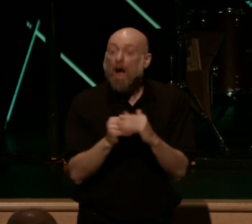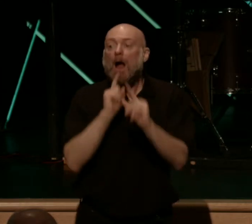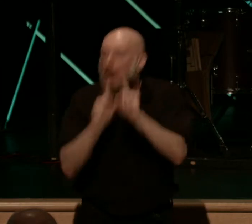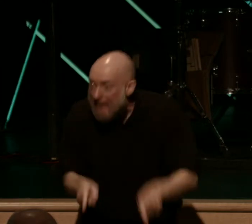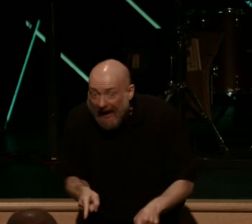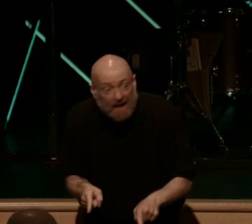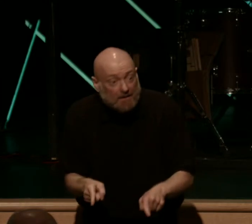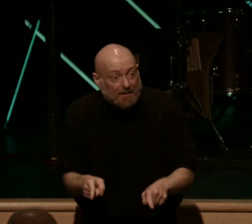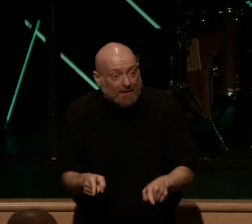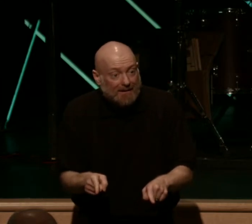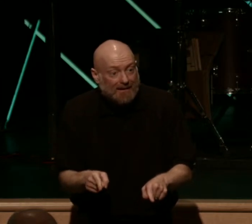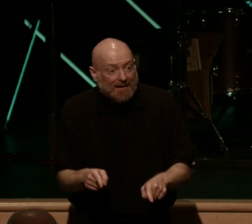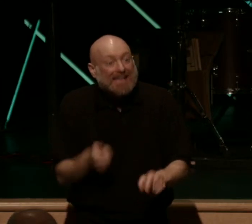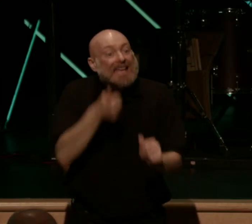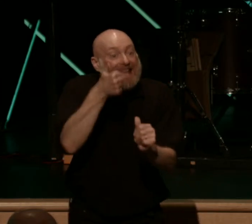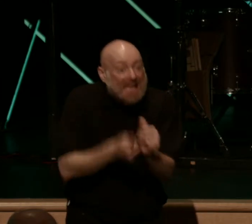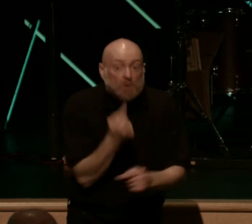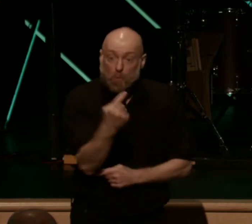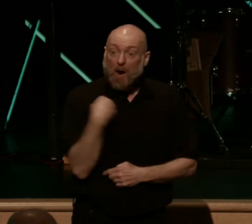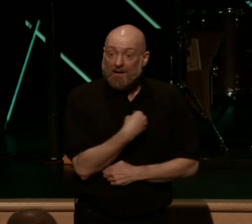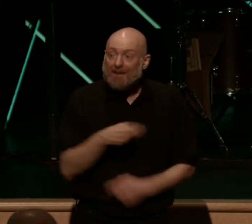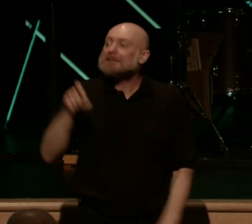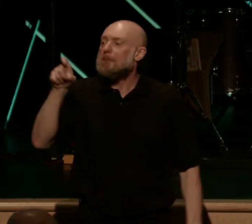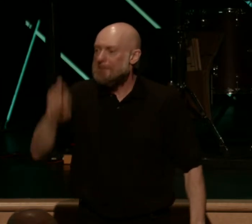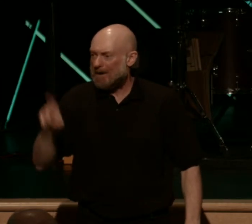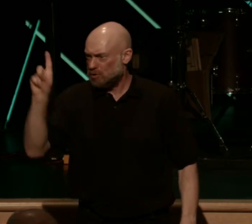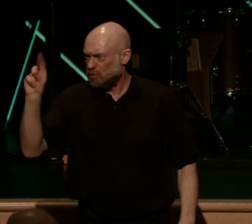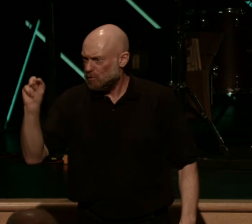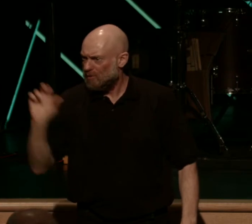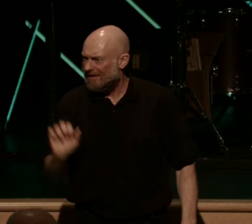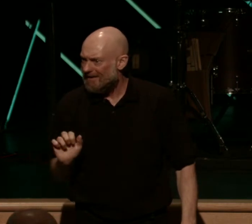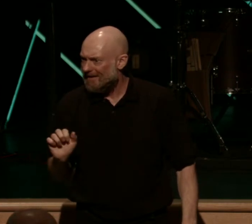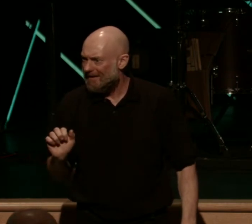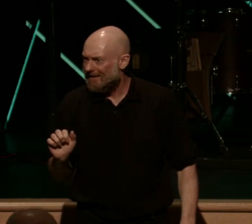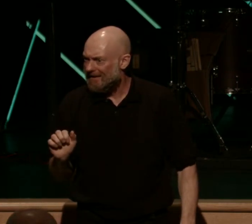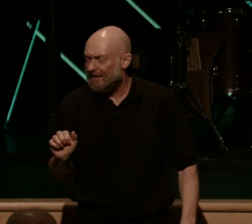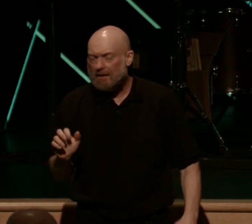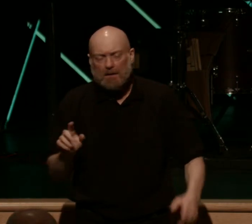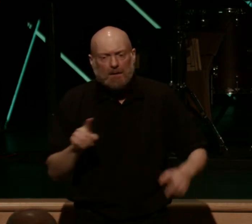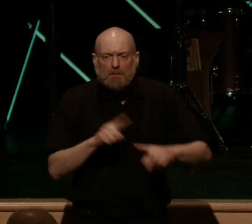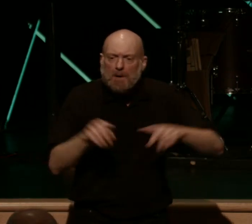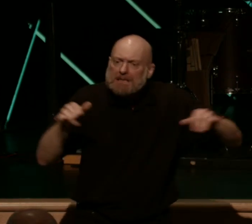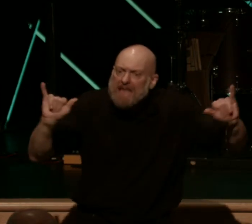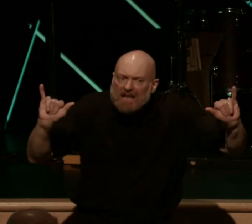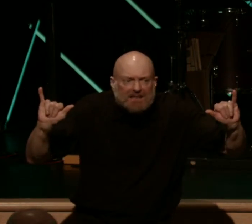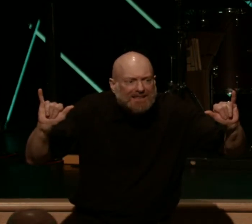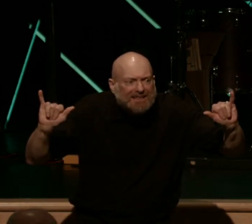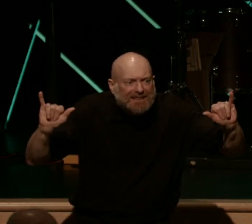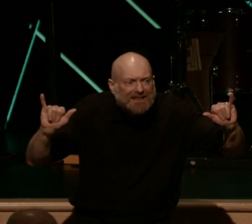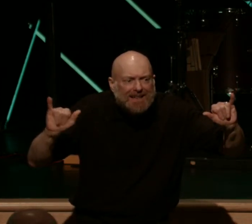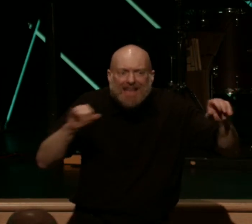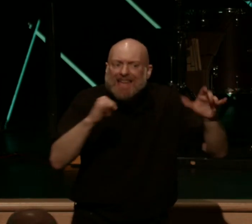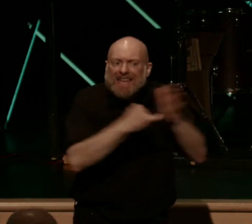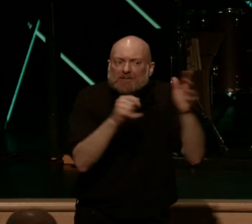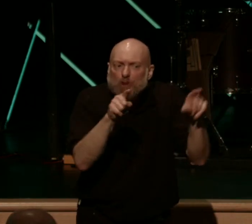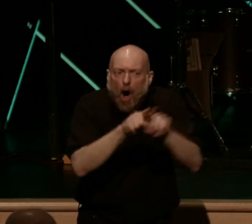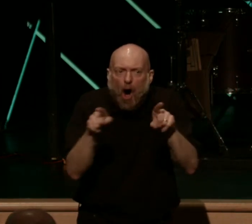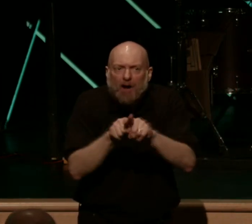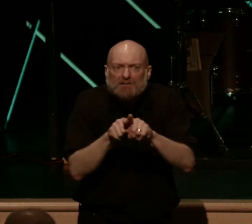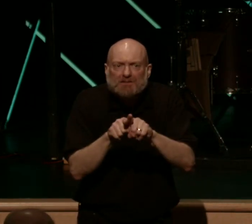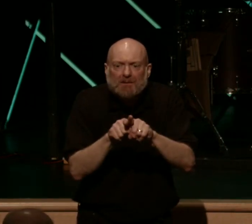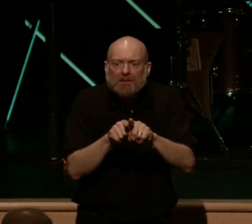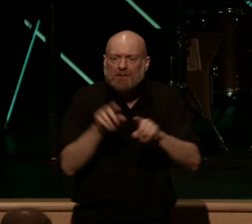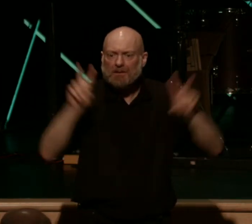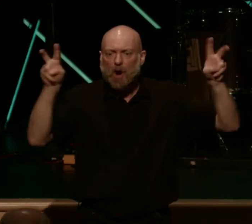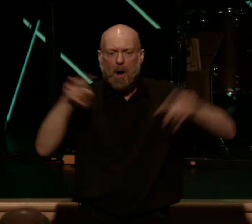command. It's something that each one of us must do. And yet, it is also